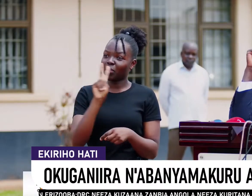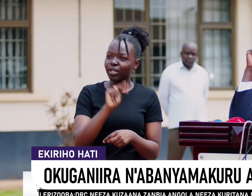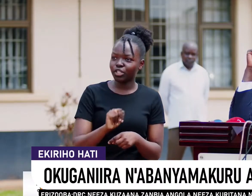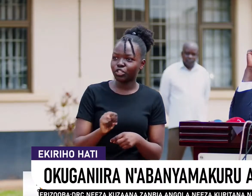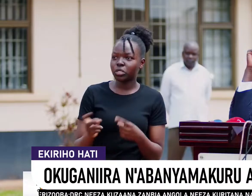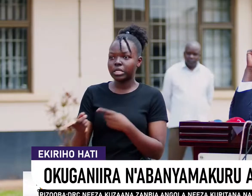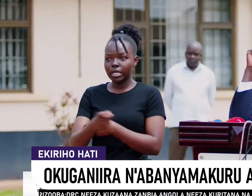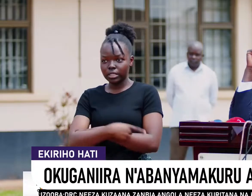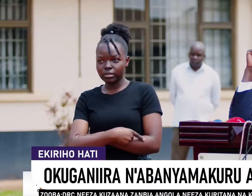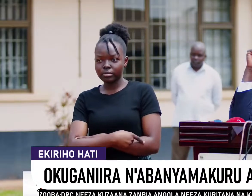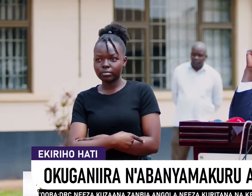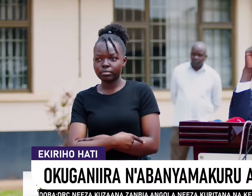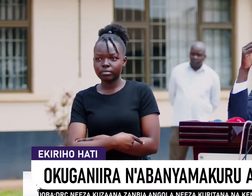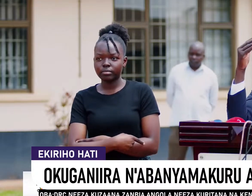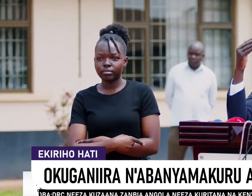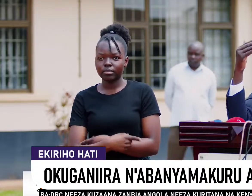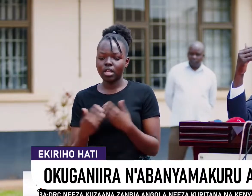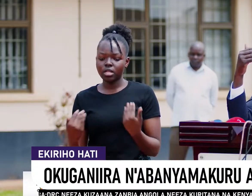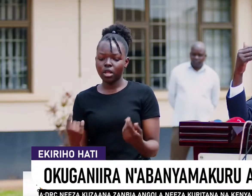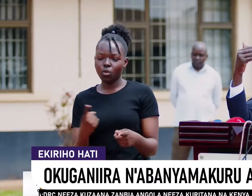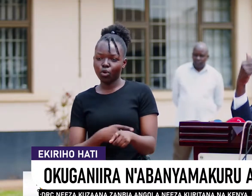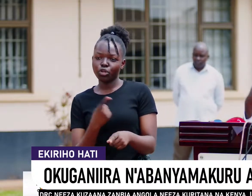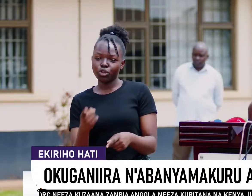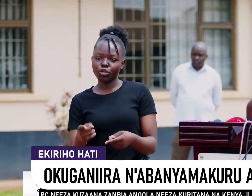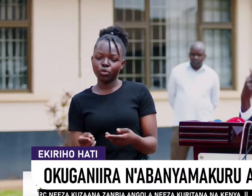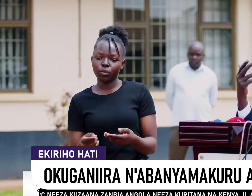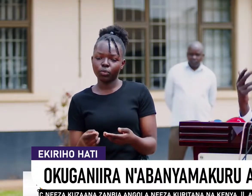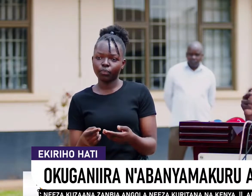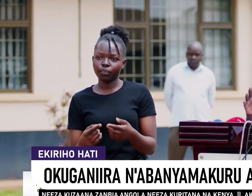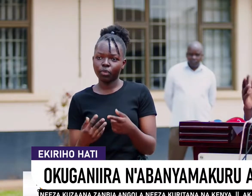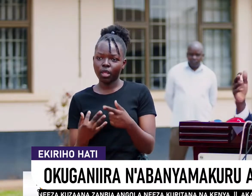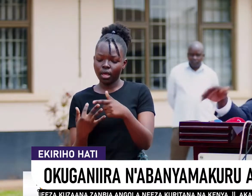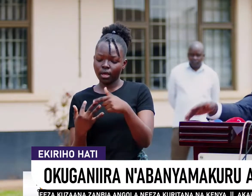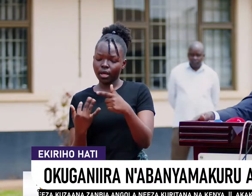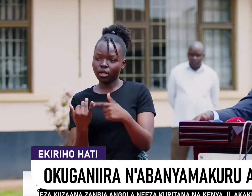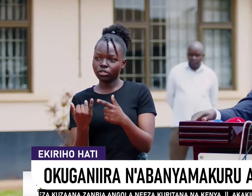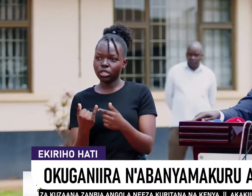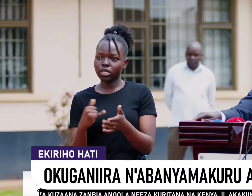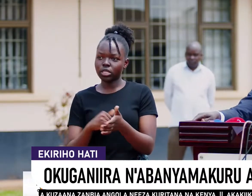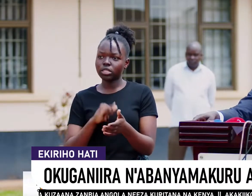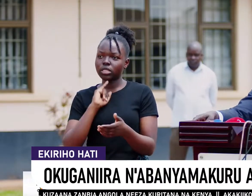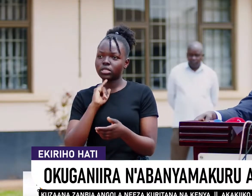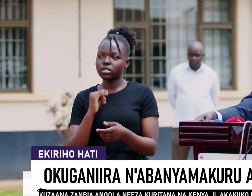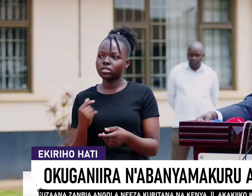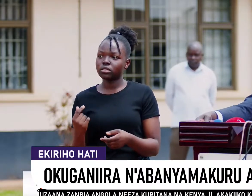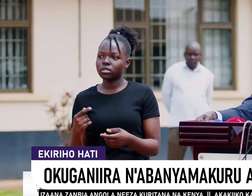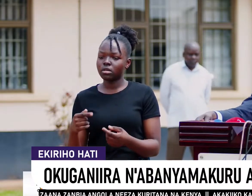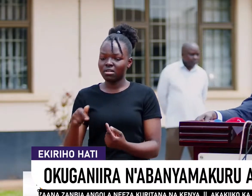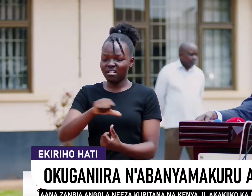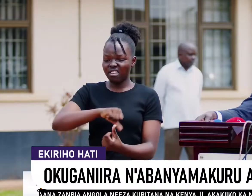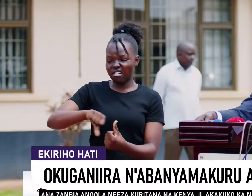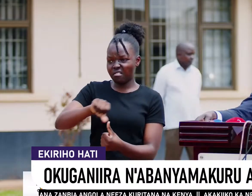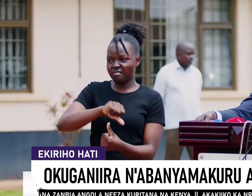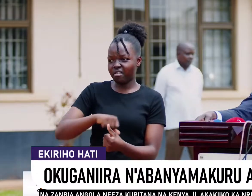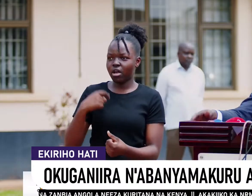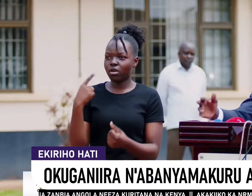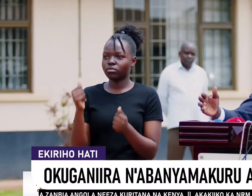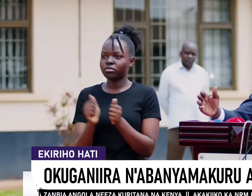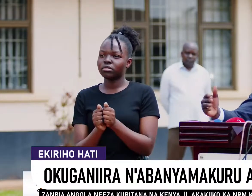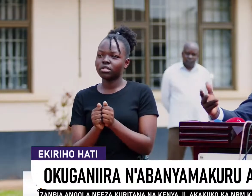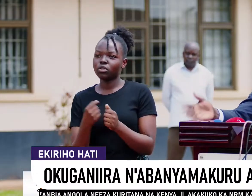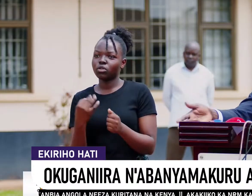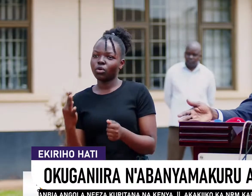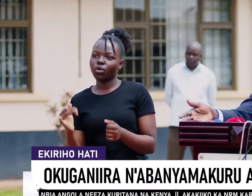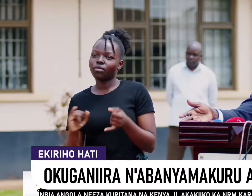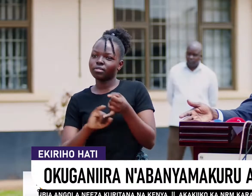nomination days. Now when you calculate or tabulate, 2 weeks is around 10th of September. So they